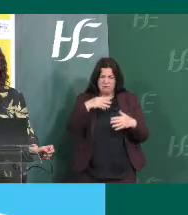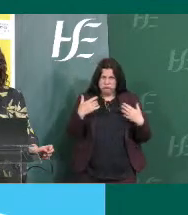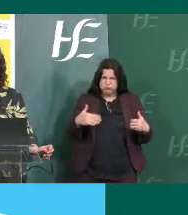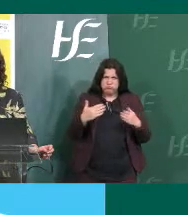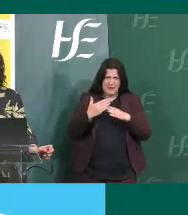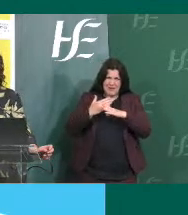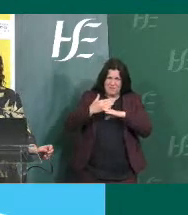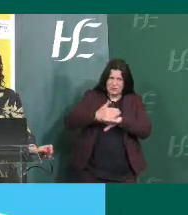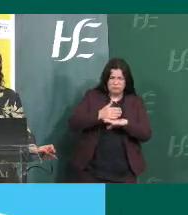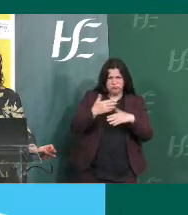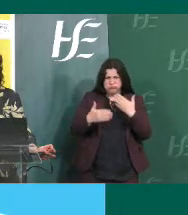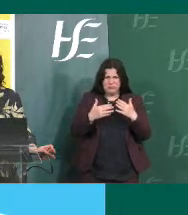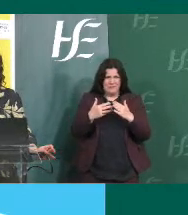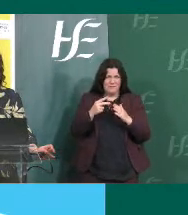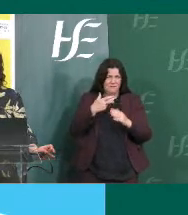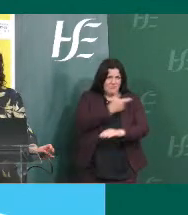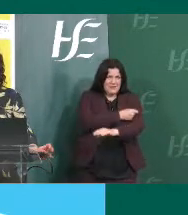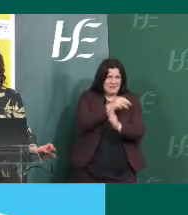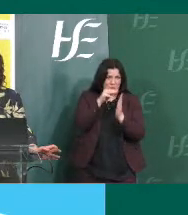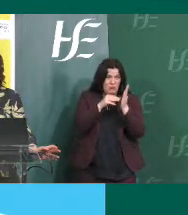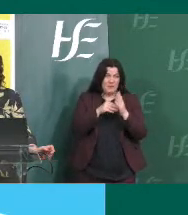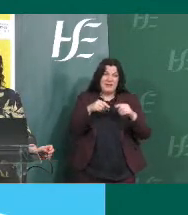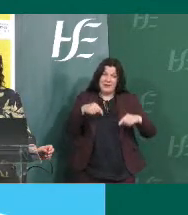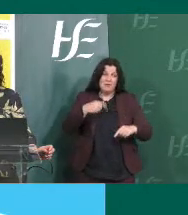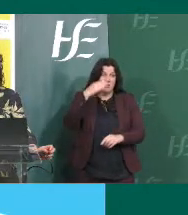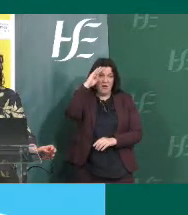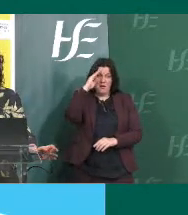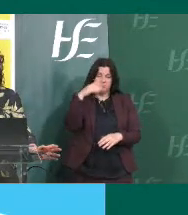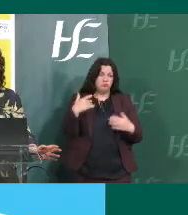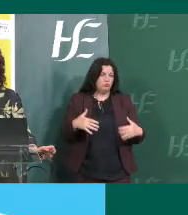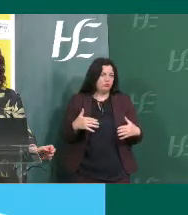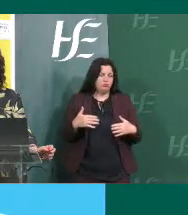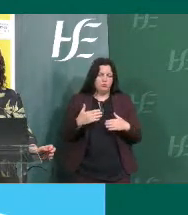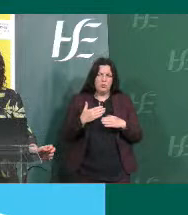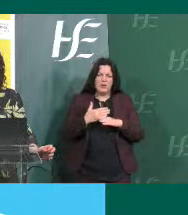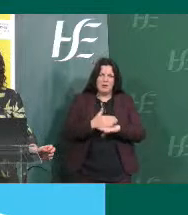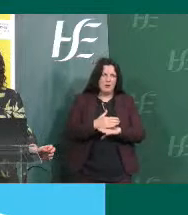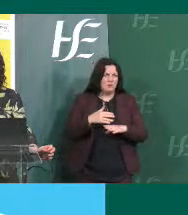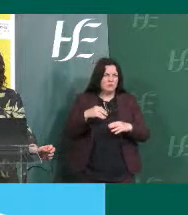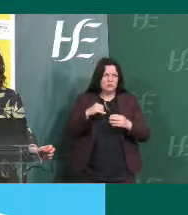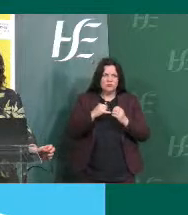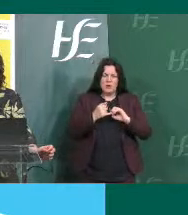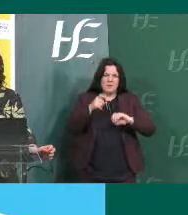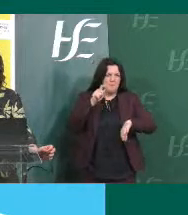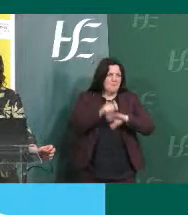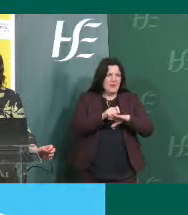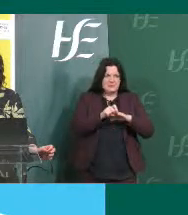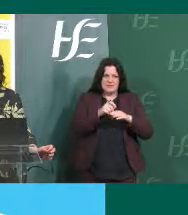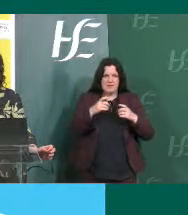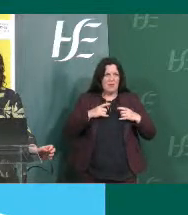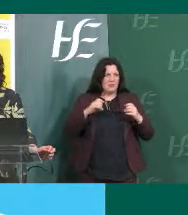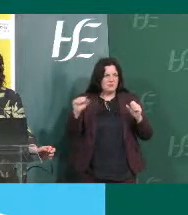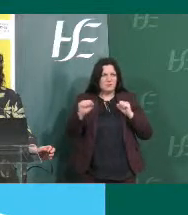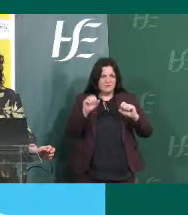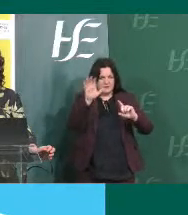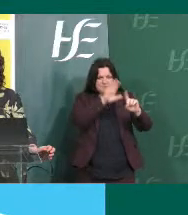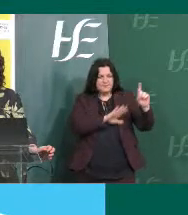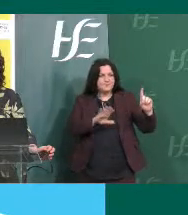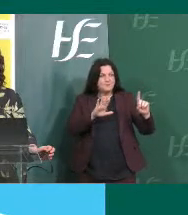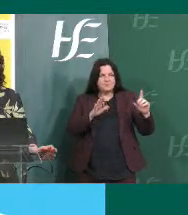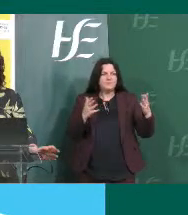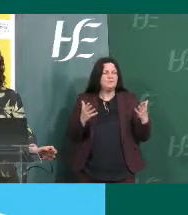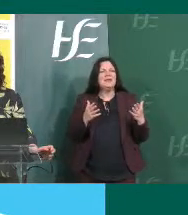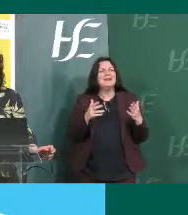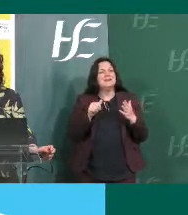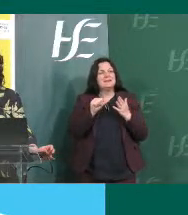this, the vaccine programme. And indeed in Ireland, an amazing effort across the whole of the health service. 6.2 million doses